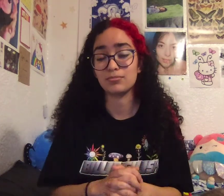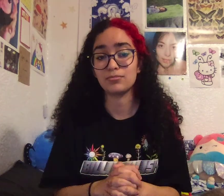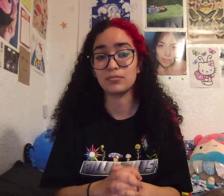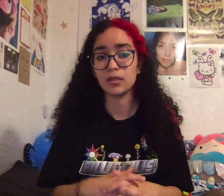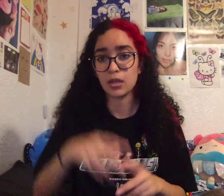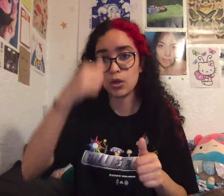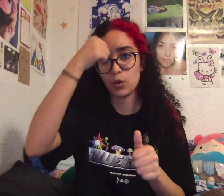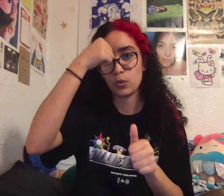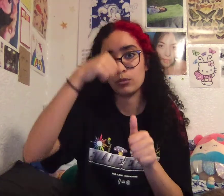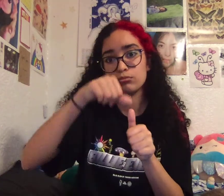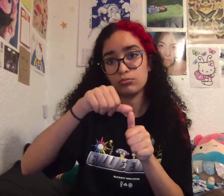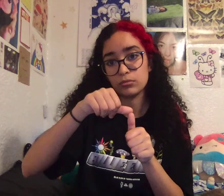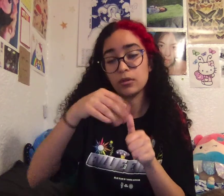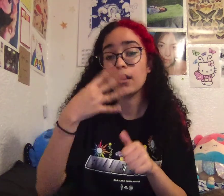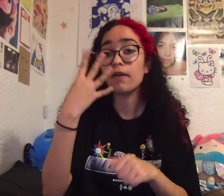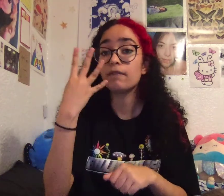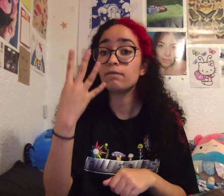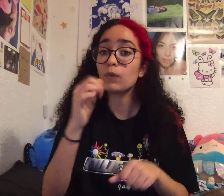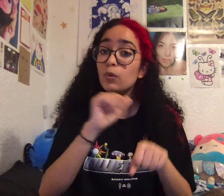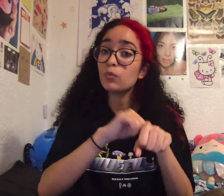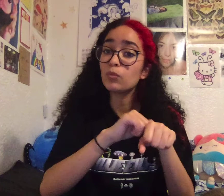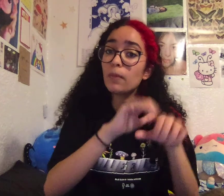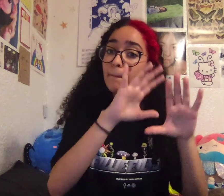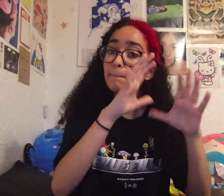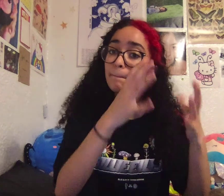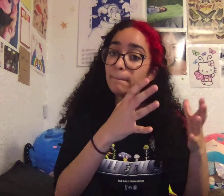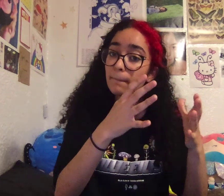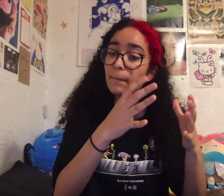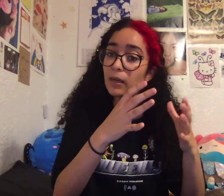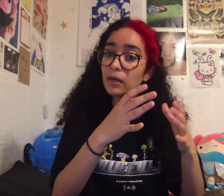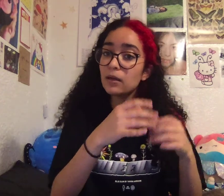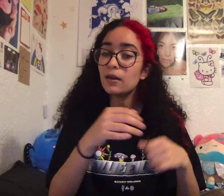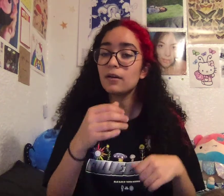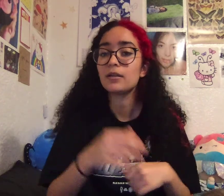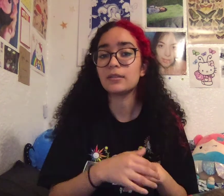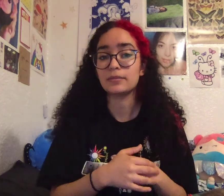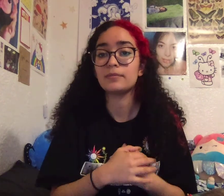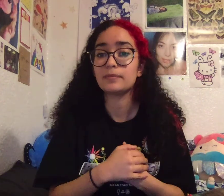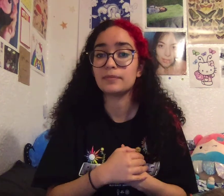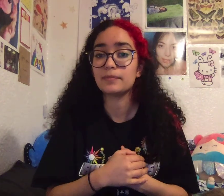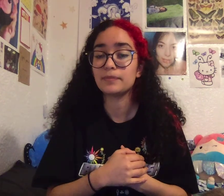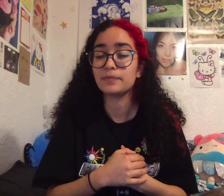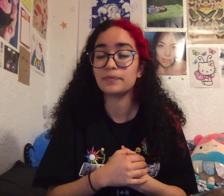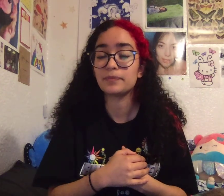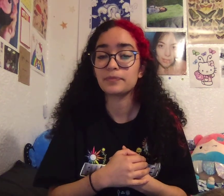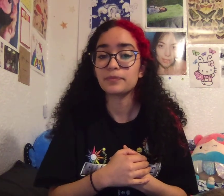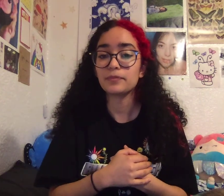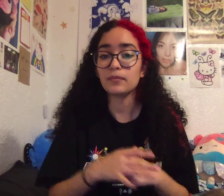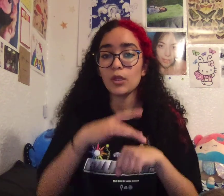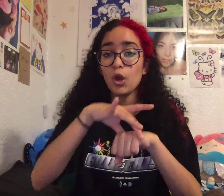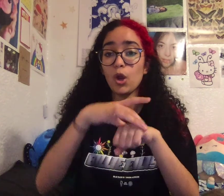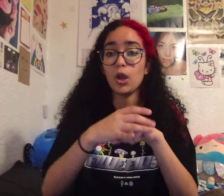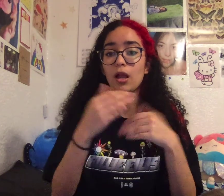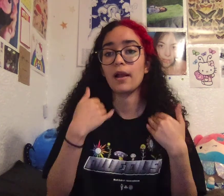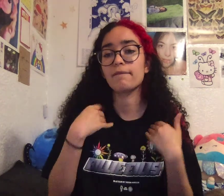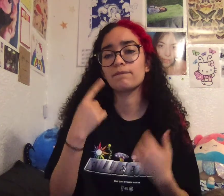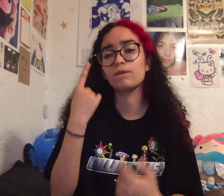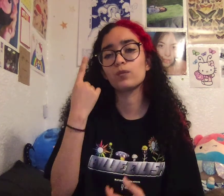Remember, 4 of the planets are rocky planets. Earth has one moon. The moon orbits the